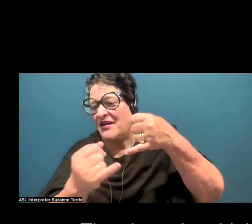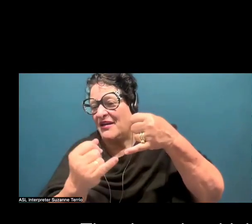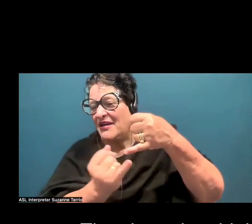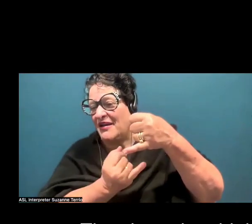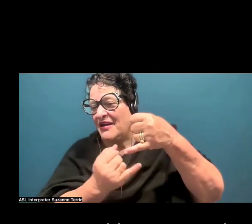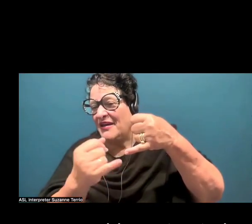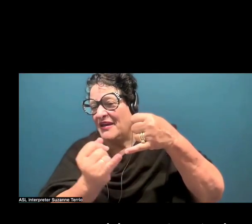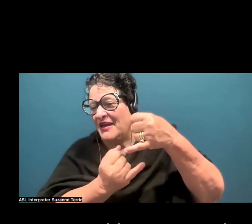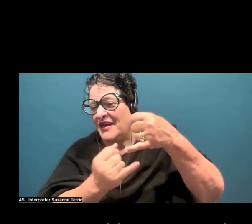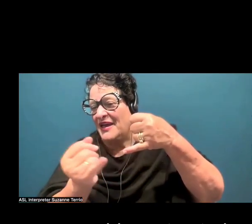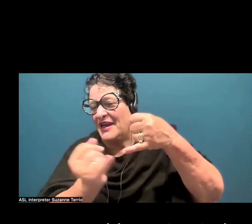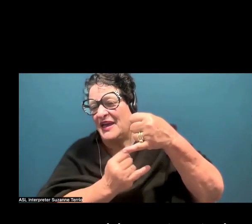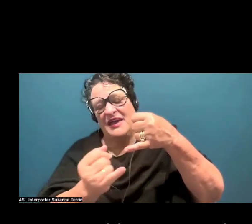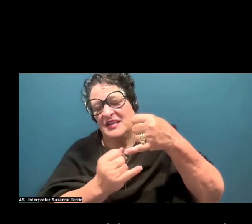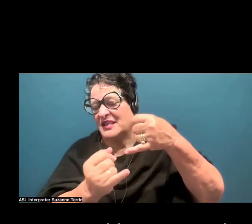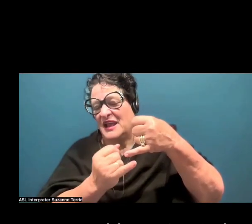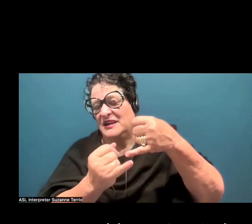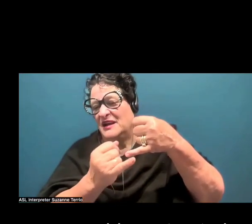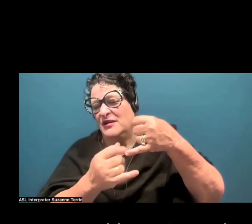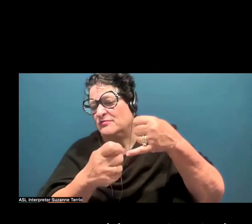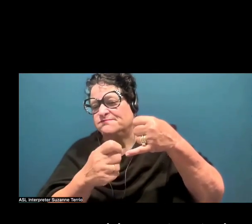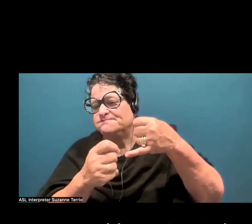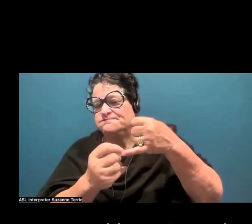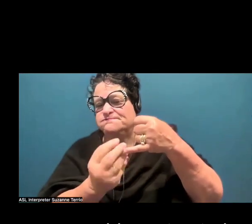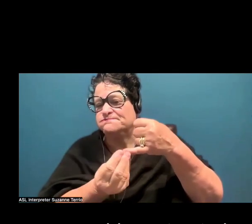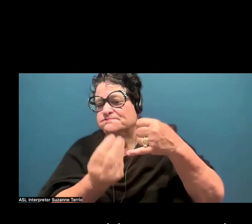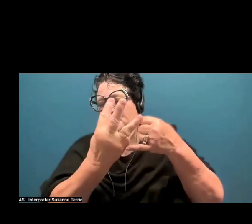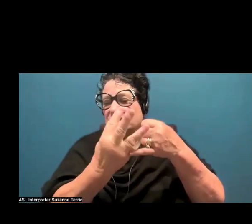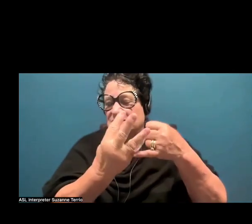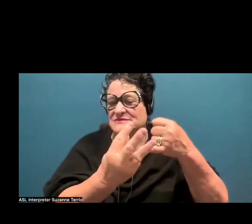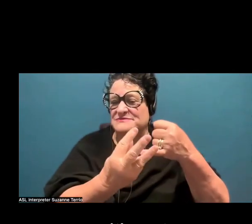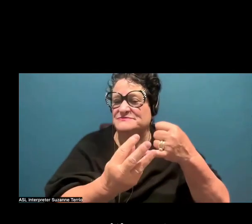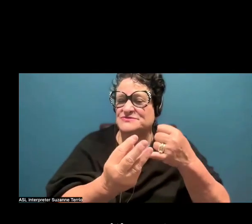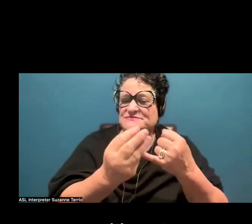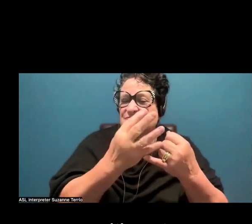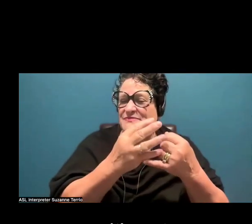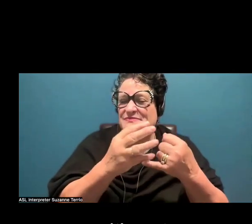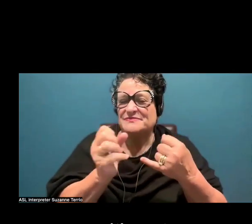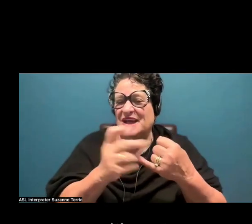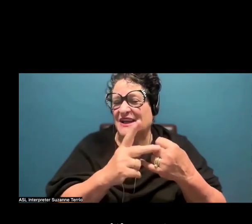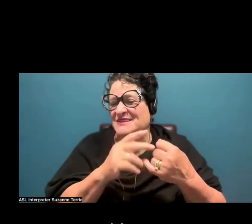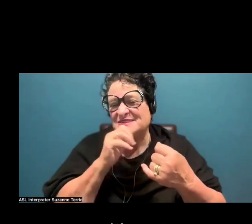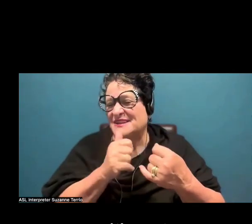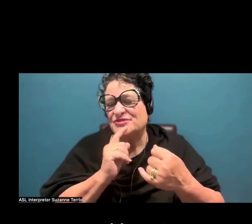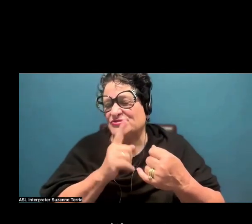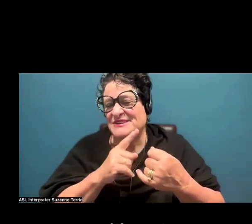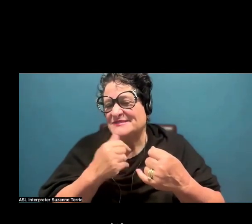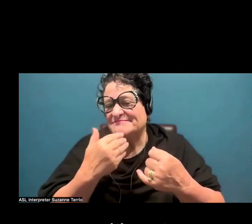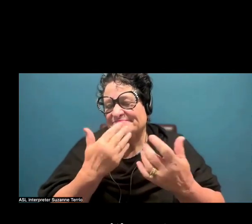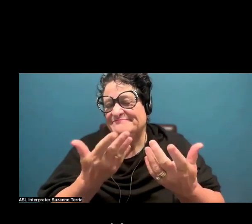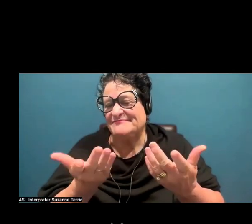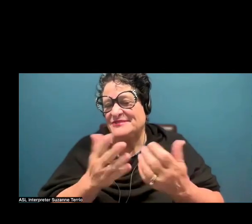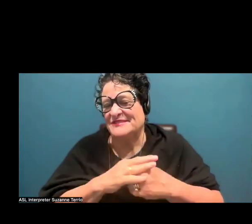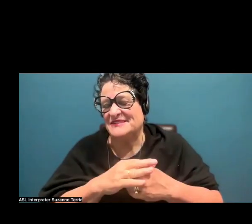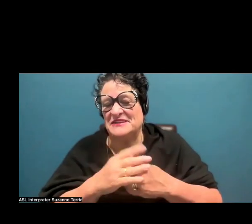to slow, the cables retracted, pulling the blossoms back up to the spots on the branches. It's not very practical, Nitsa said, stepping back to admire